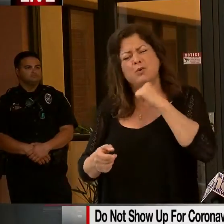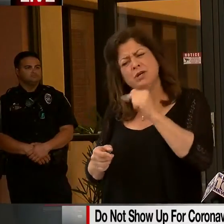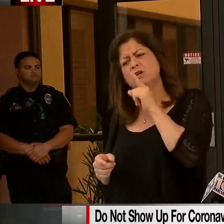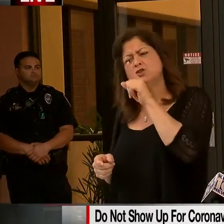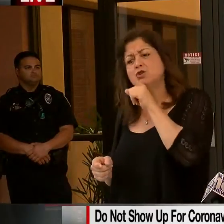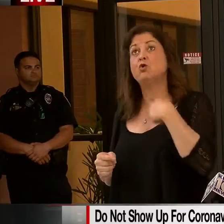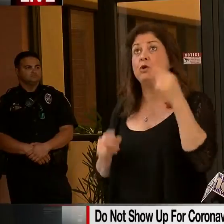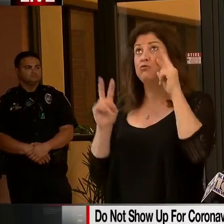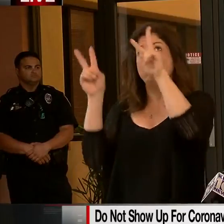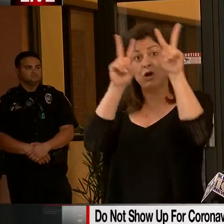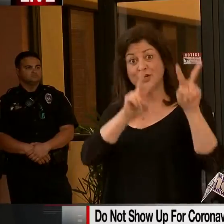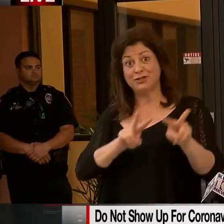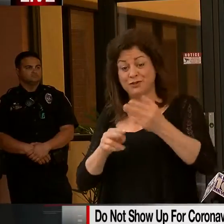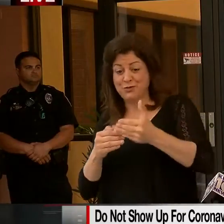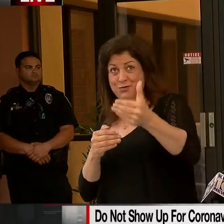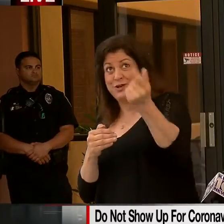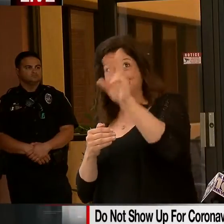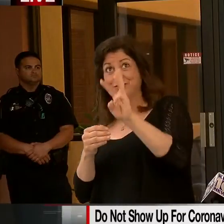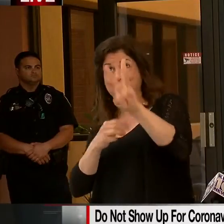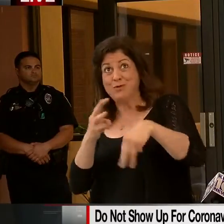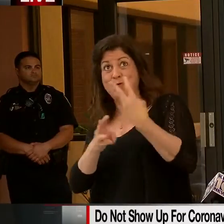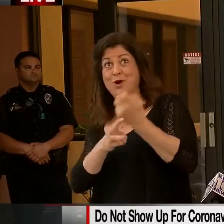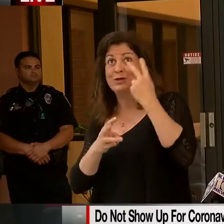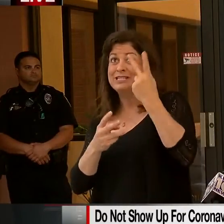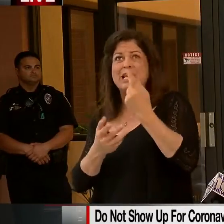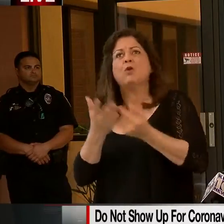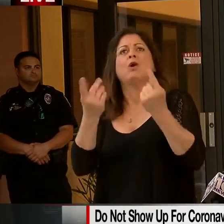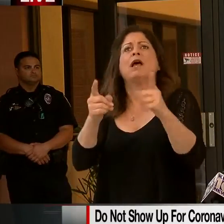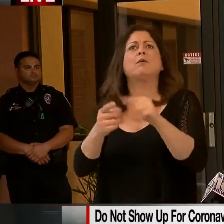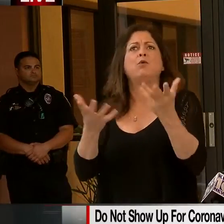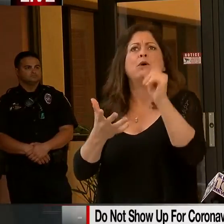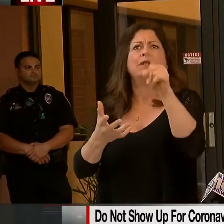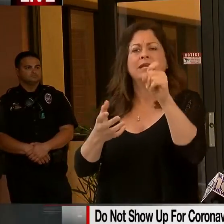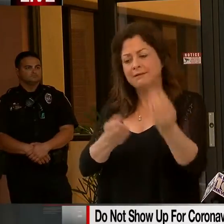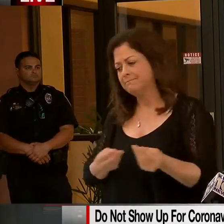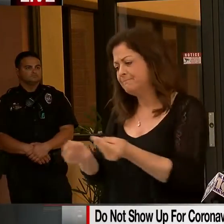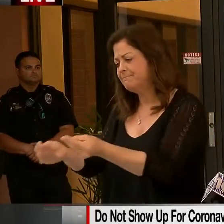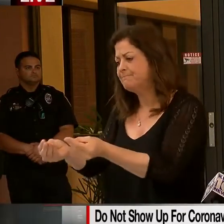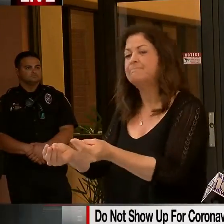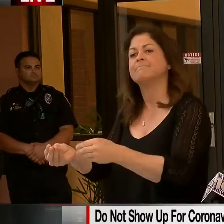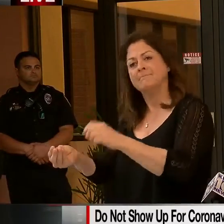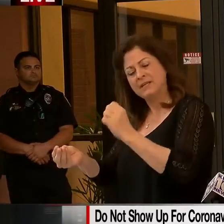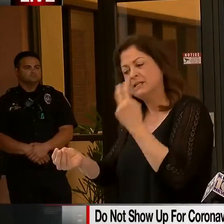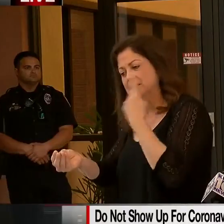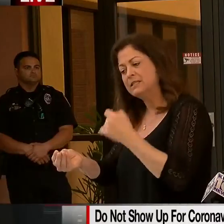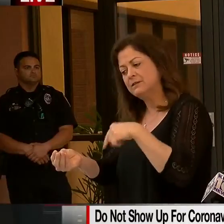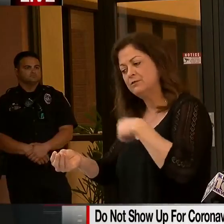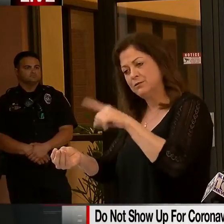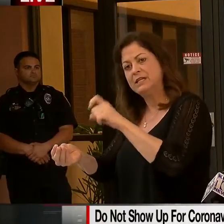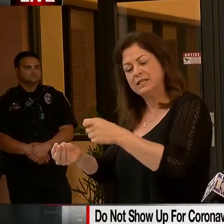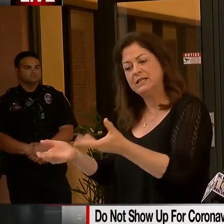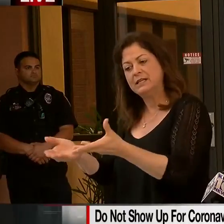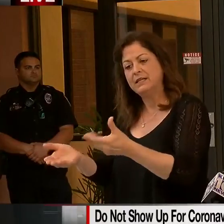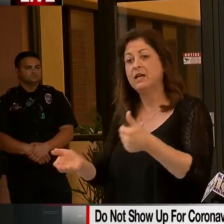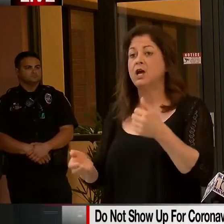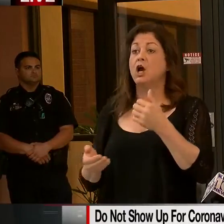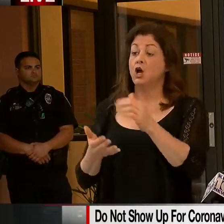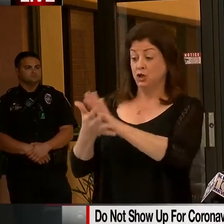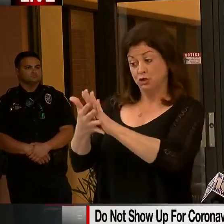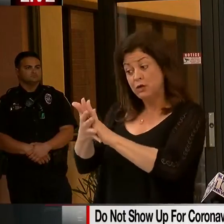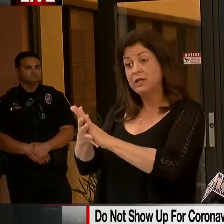the world and determining what those needs are as the situation unfolds. But right now, I would say these screening call